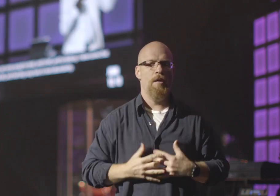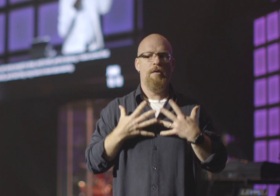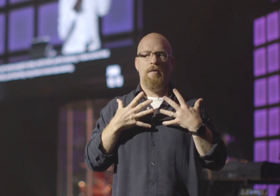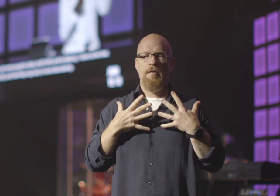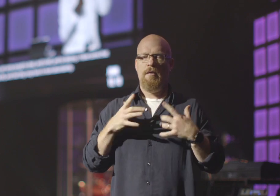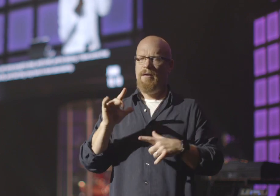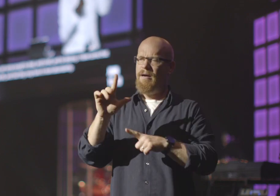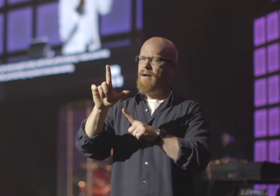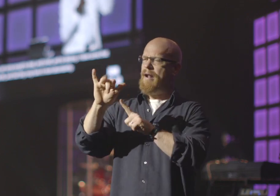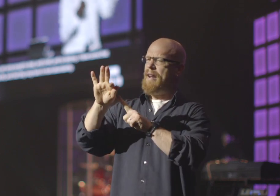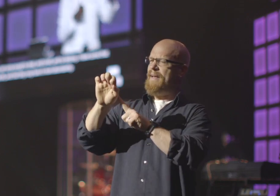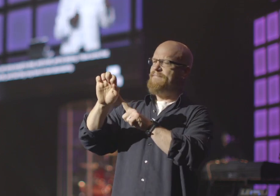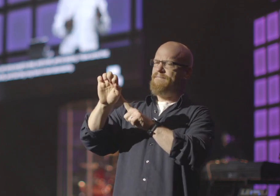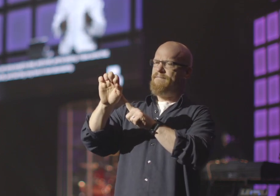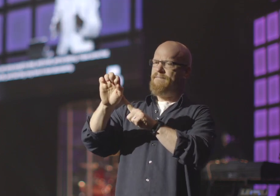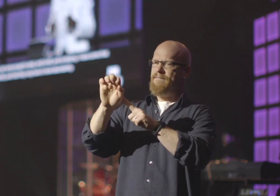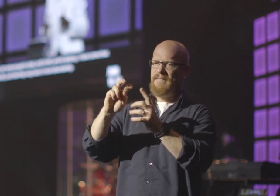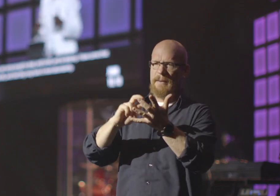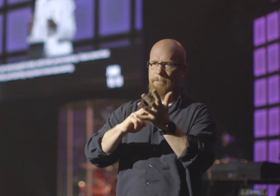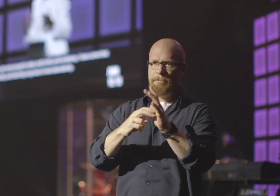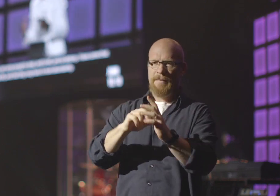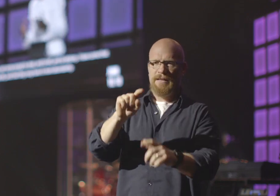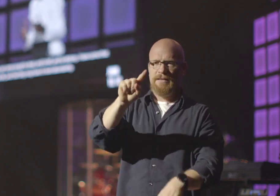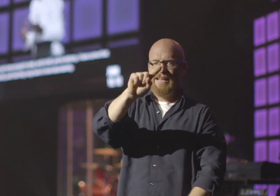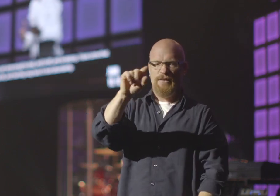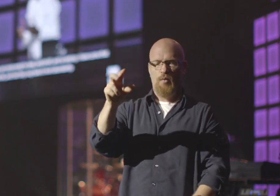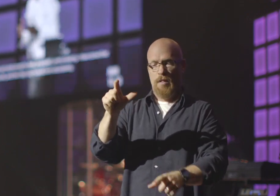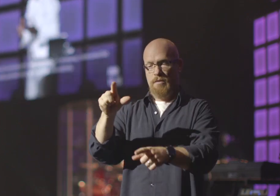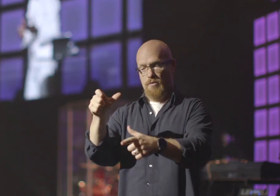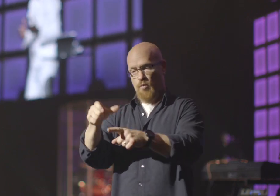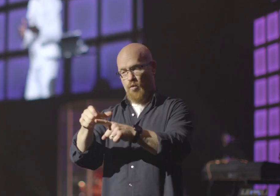this word life here in the Greek is the word Zoe.